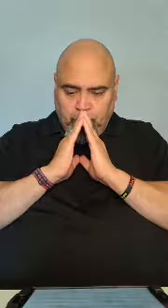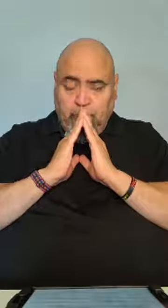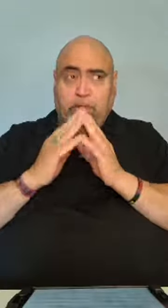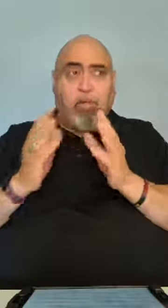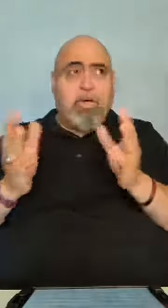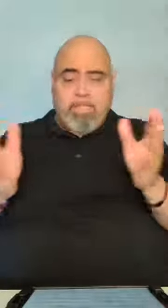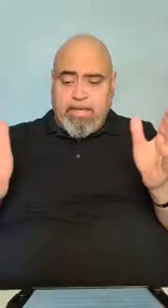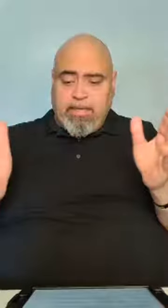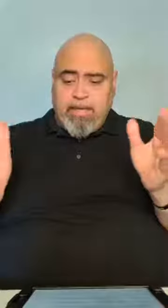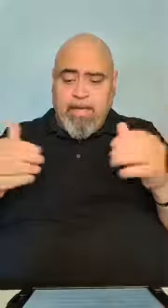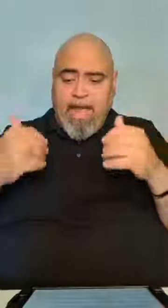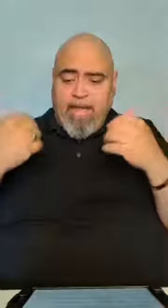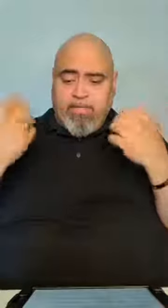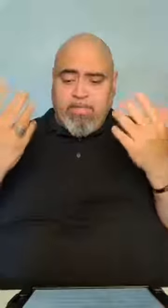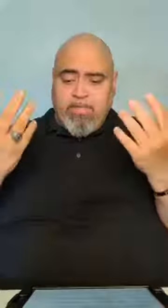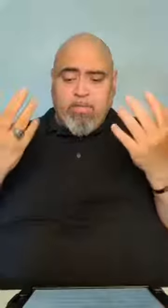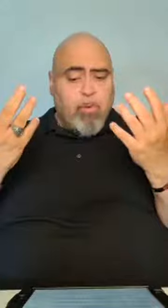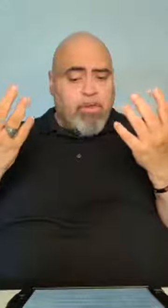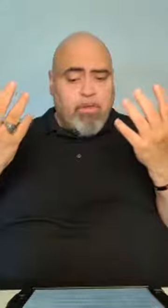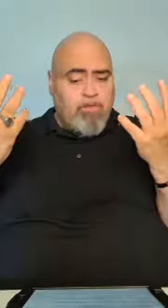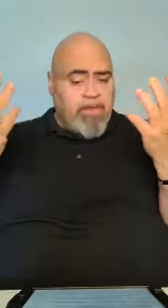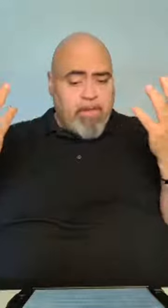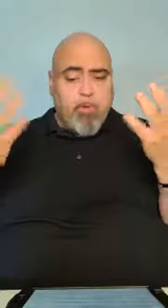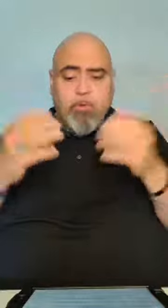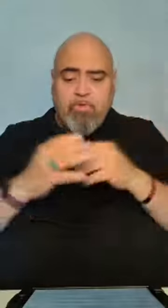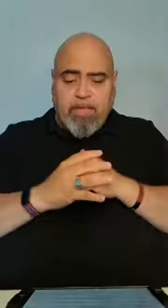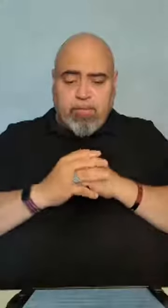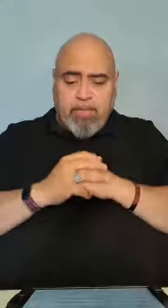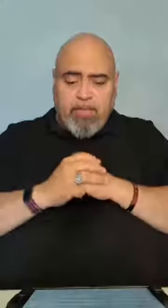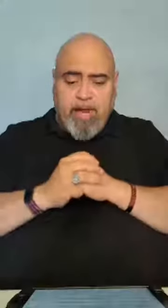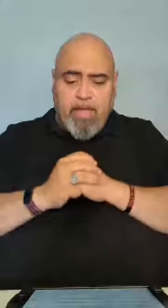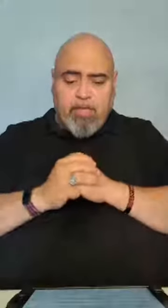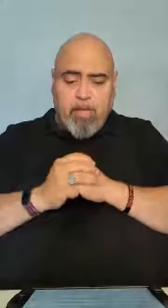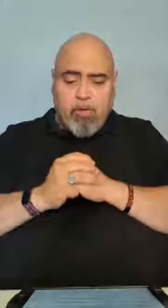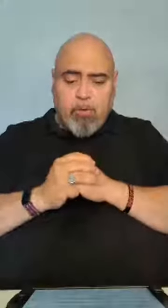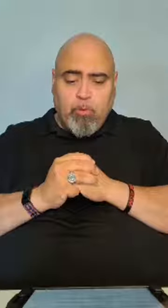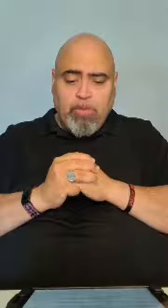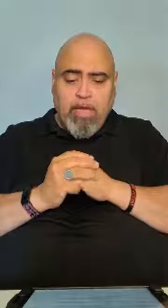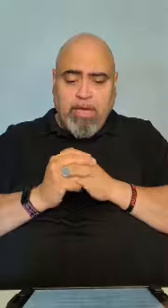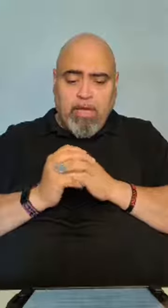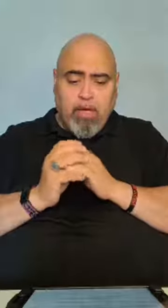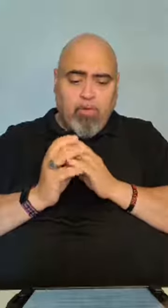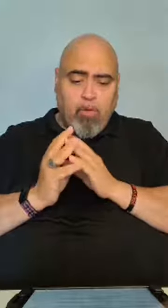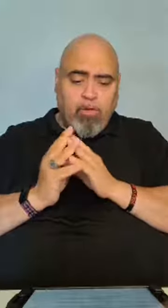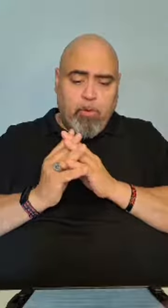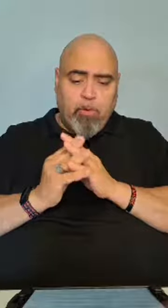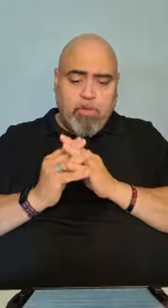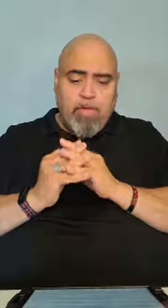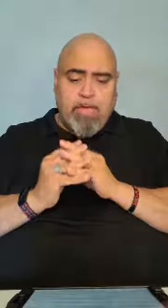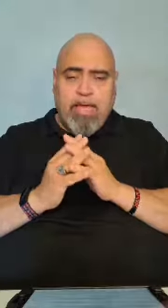But the Lord says, and this is the will of him who sent me, that I shall lose none of all those he